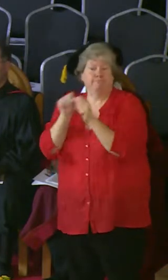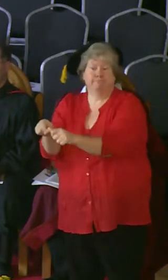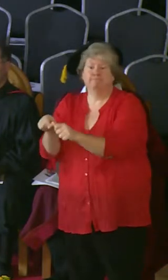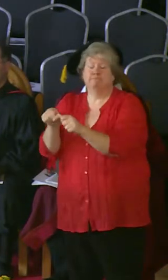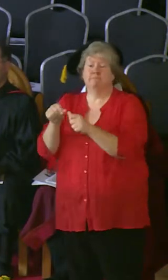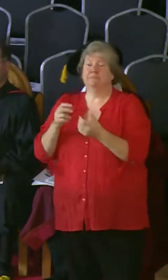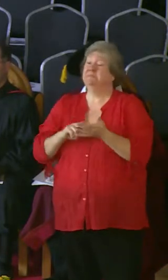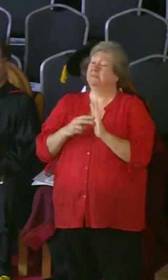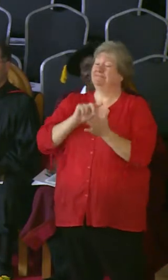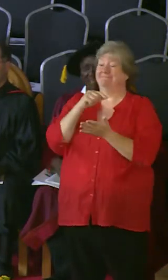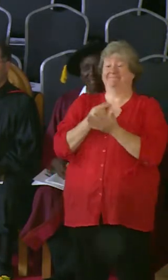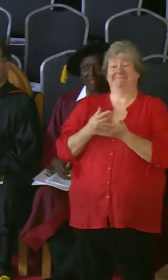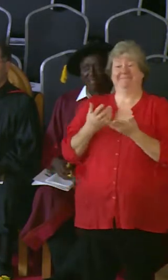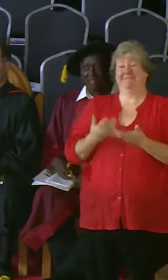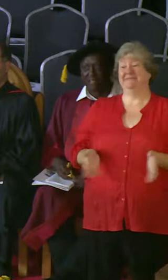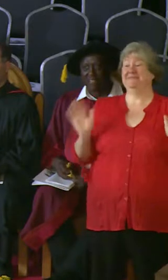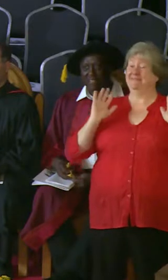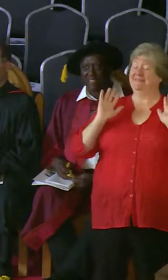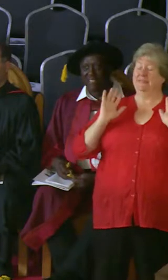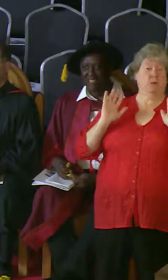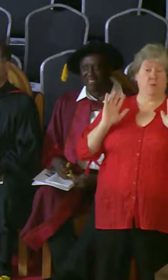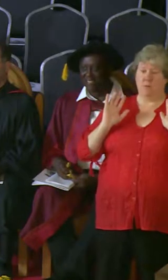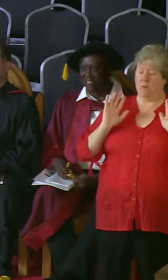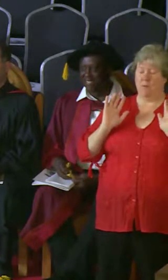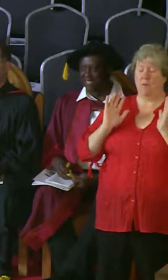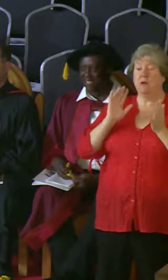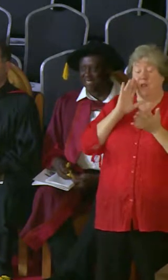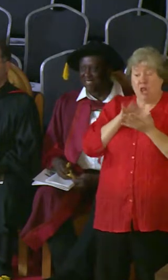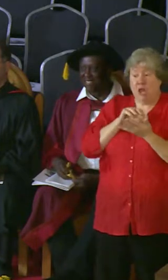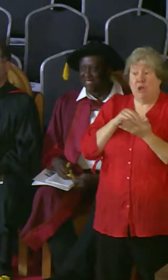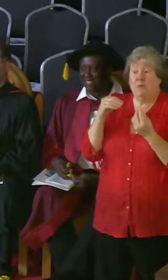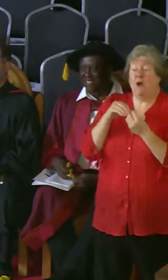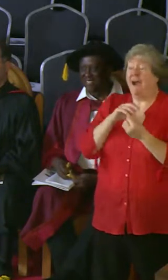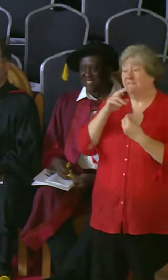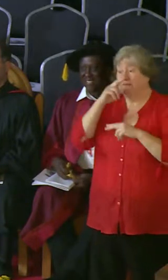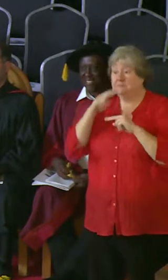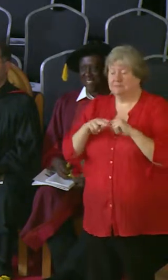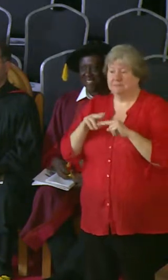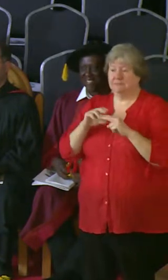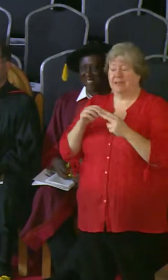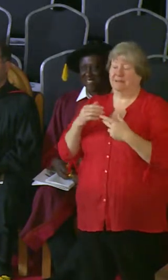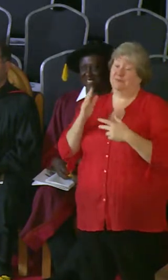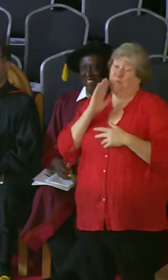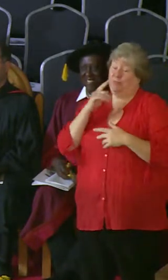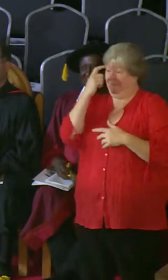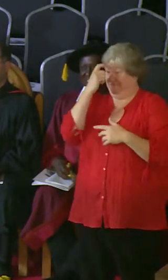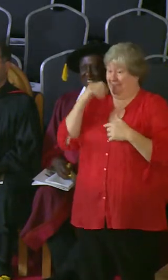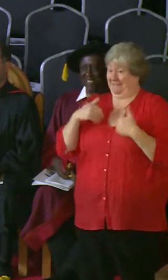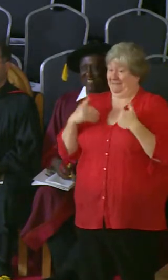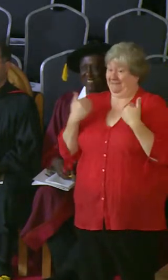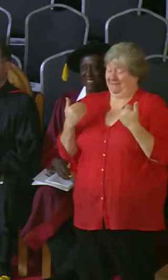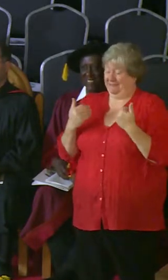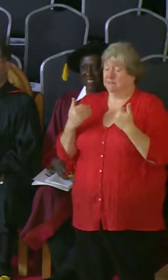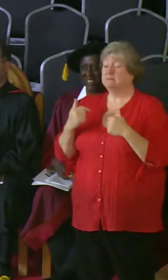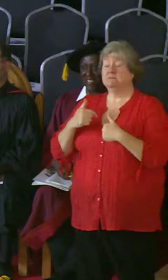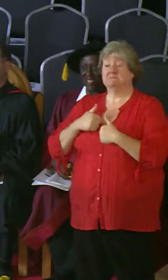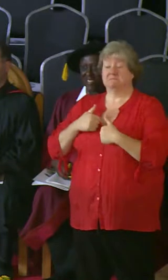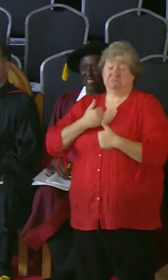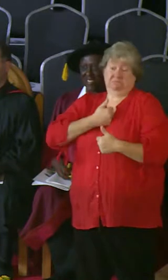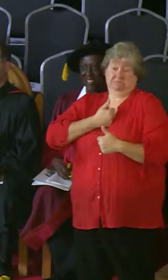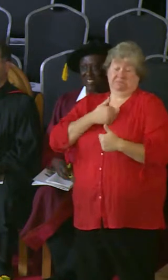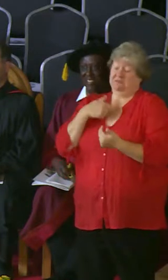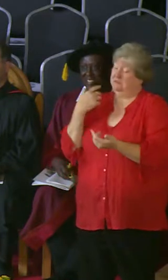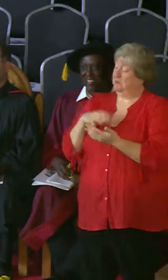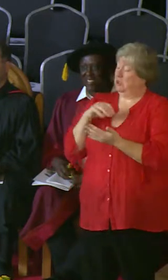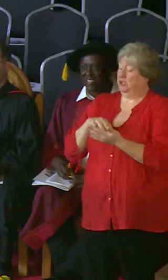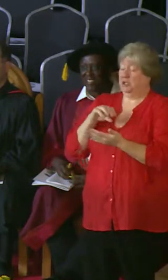life. It keeps you young and it's fun. I've had the opportunity to continue to learn new things during